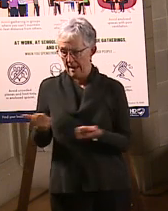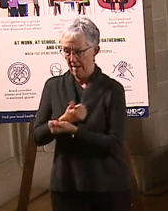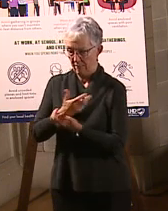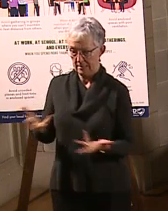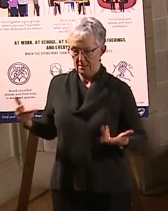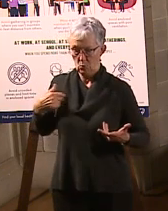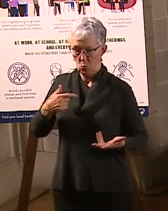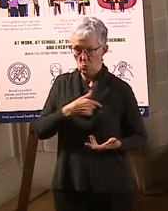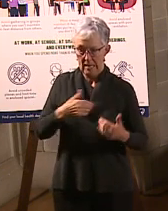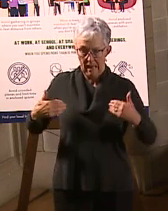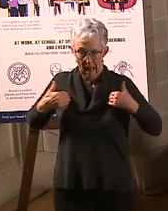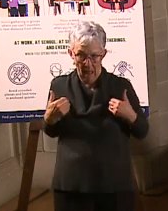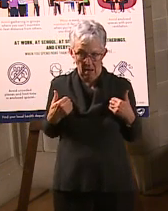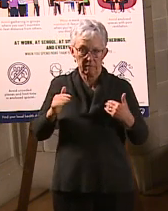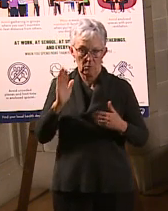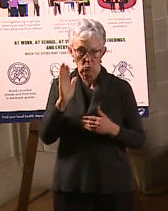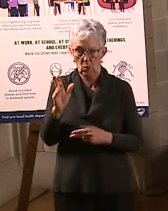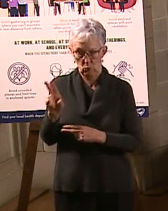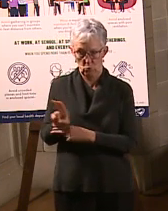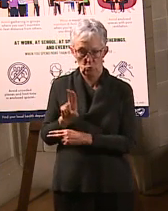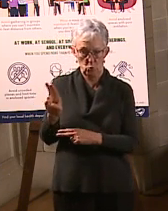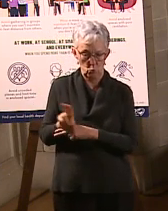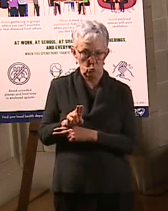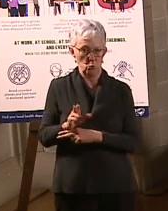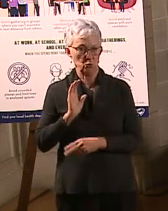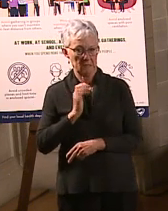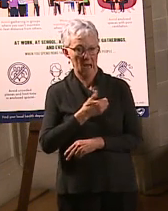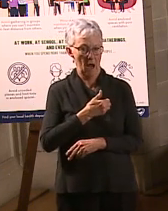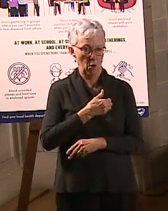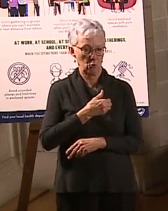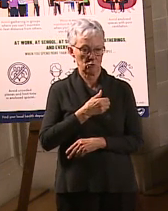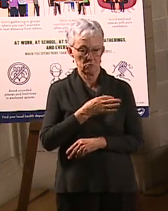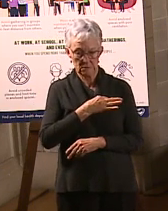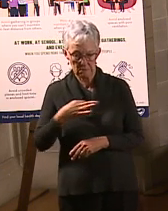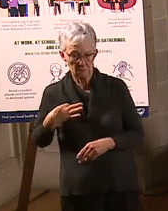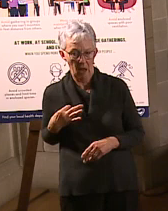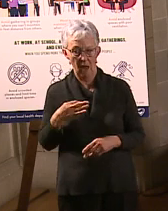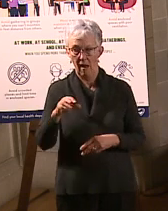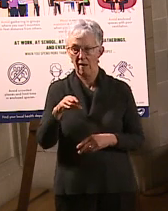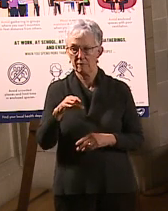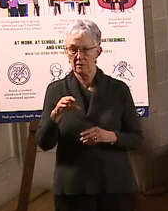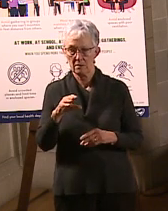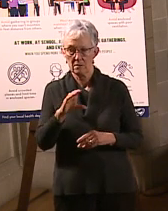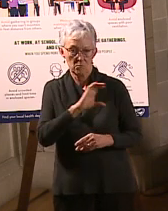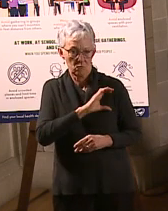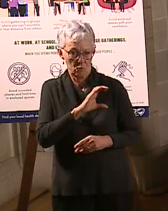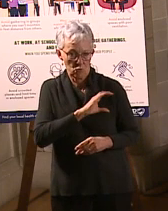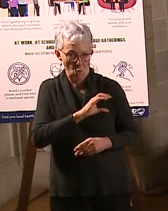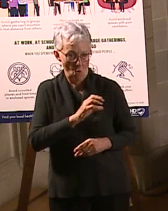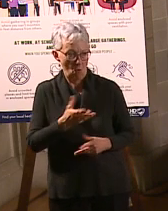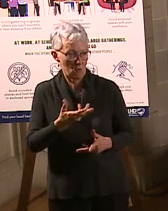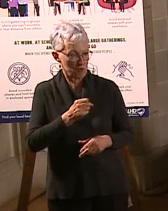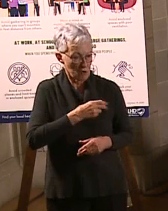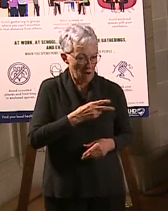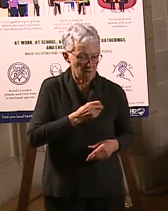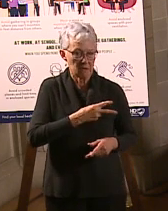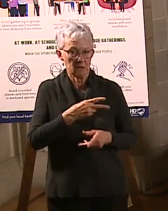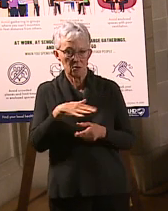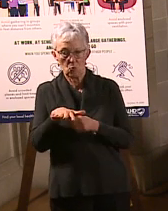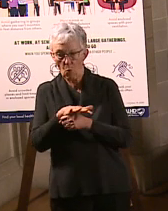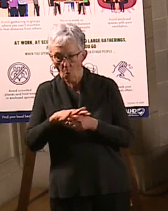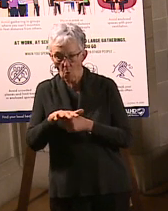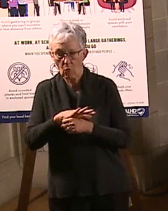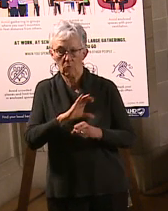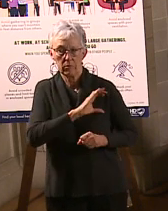bear in that eventuality if that comes to pass. So we have the resources to accomplish that. Local law enforcement has